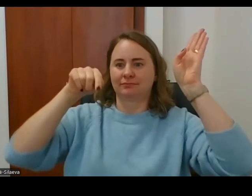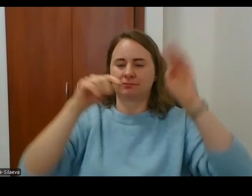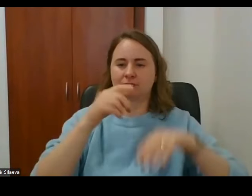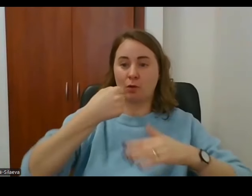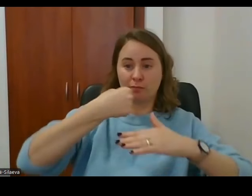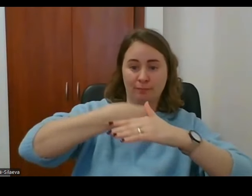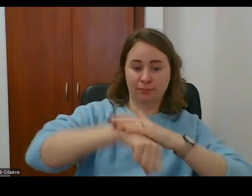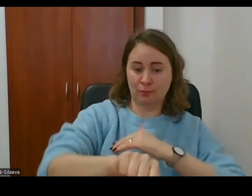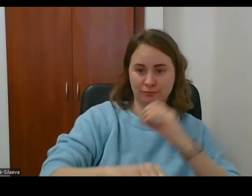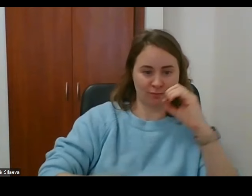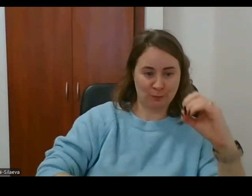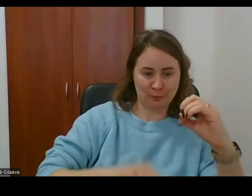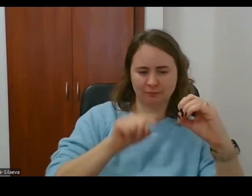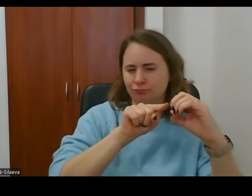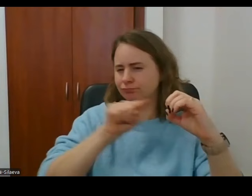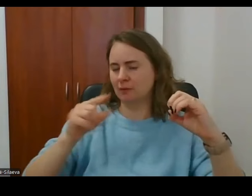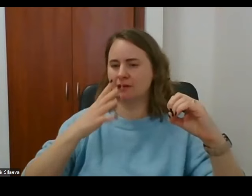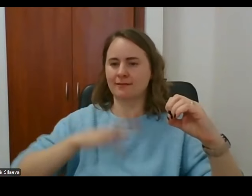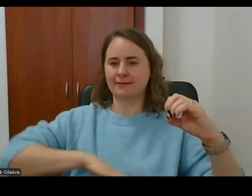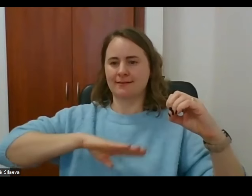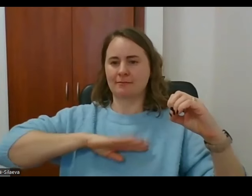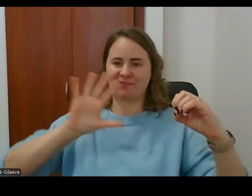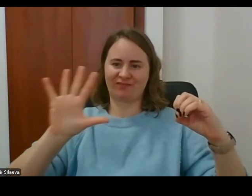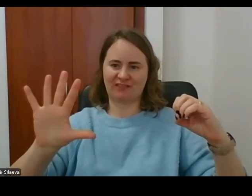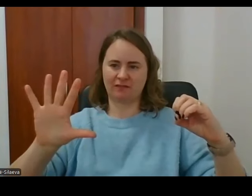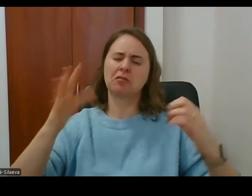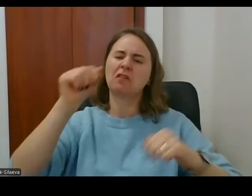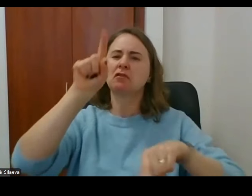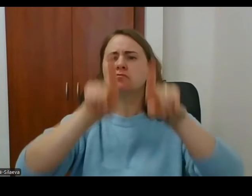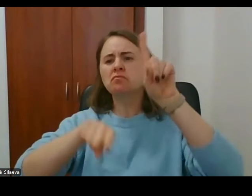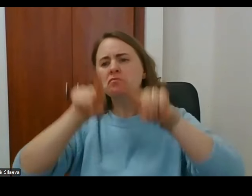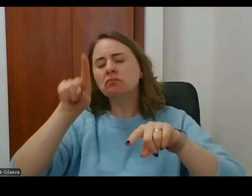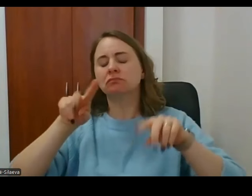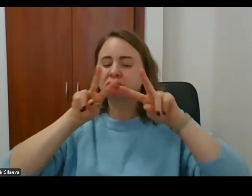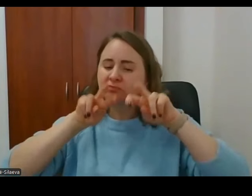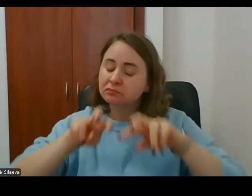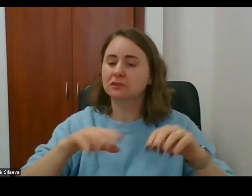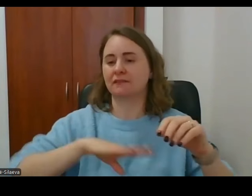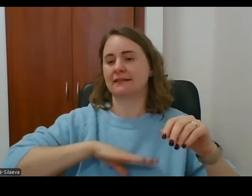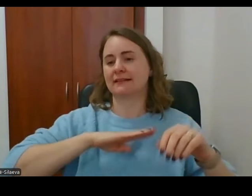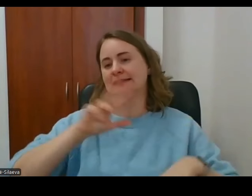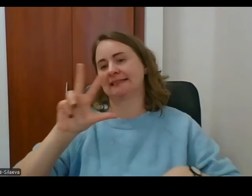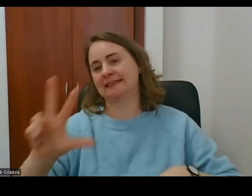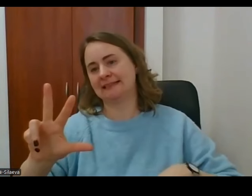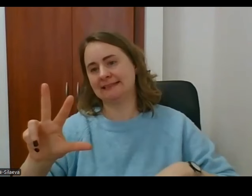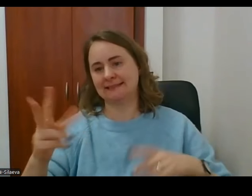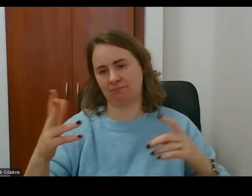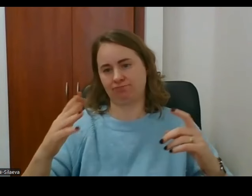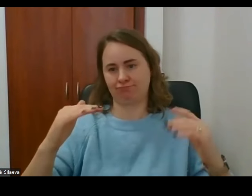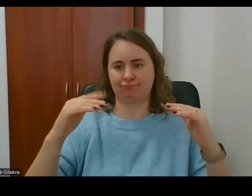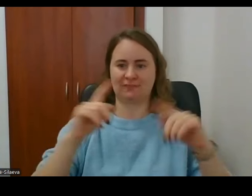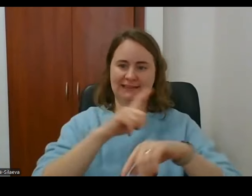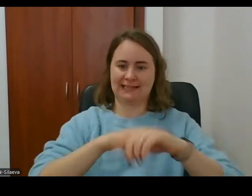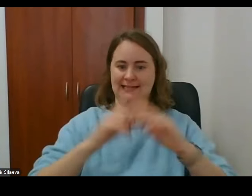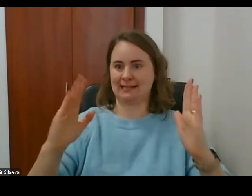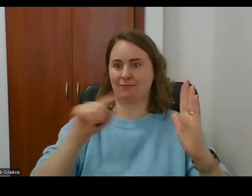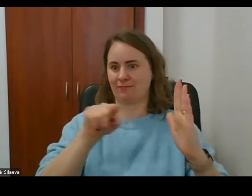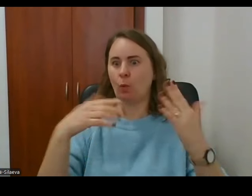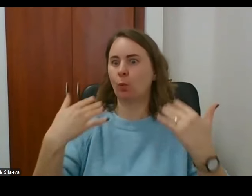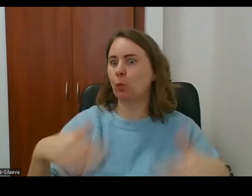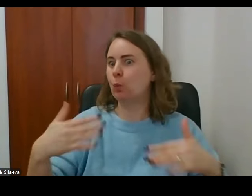And also, there's a very limited time. And because the researchers say that from 0 to 5 years old, this is the